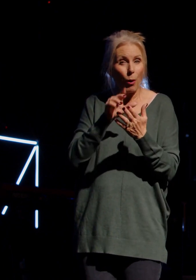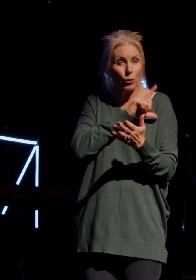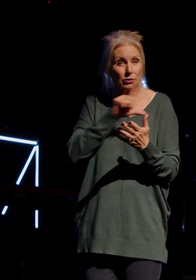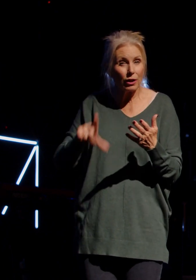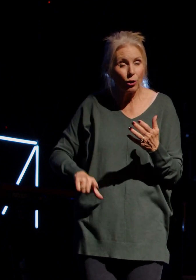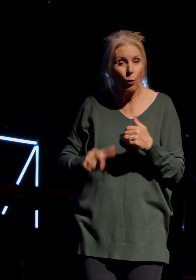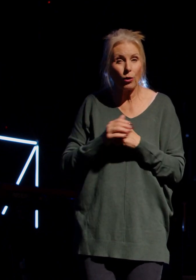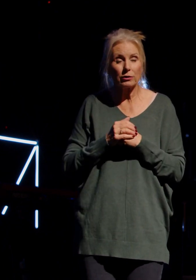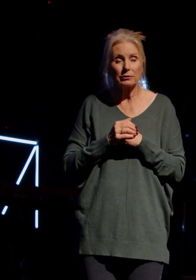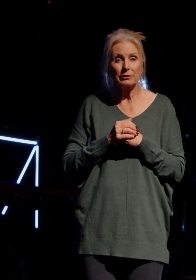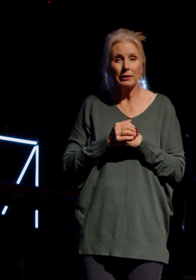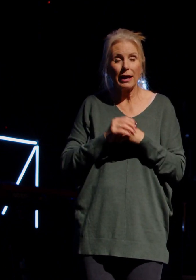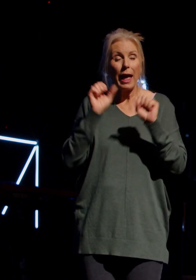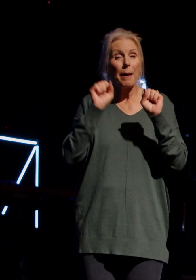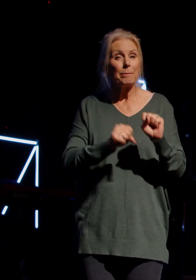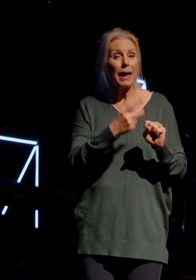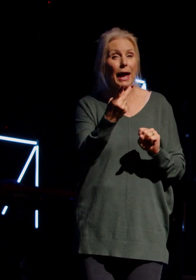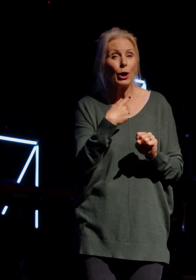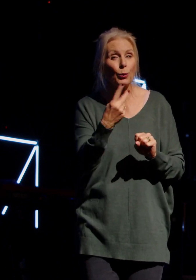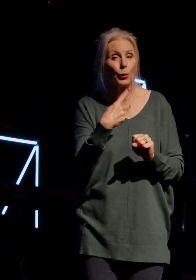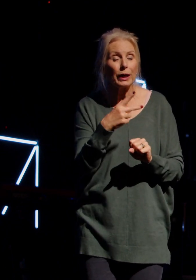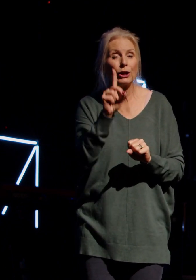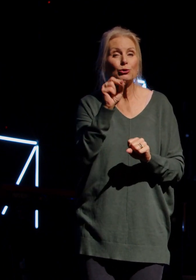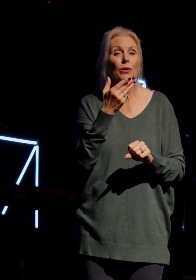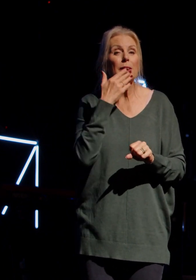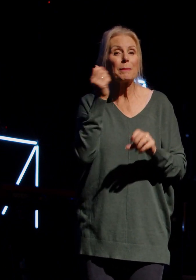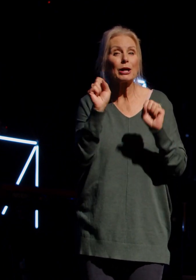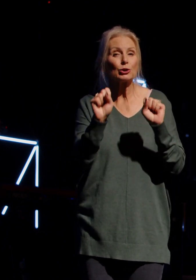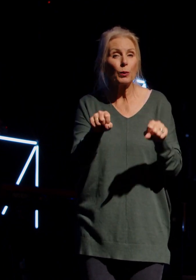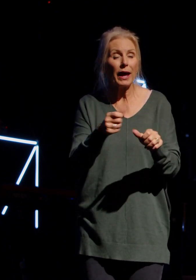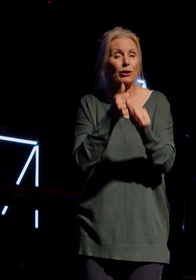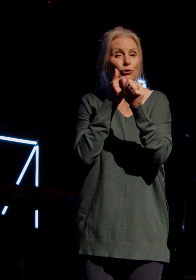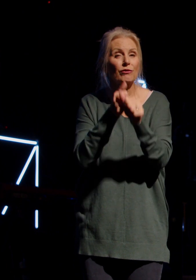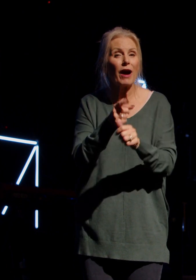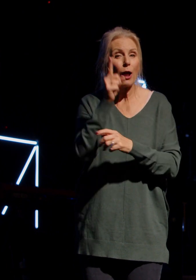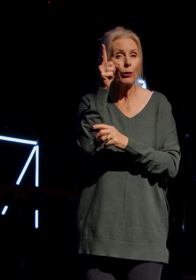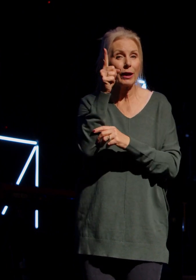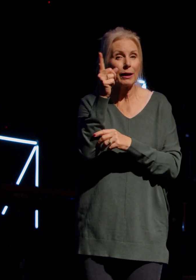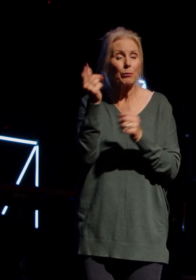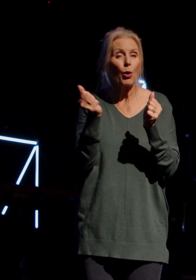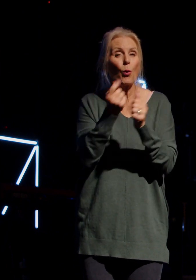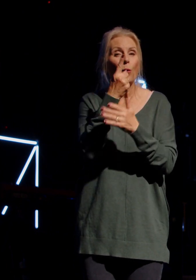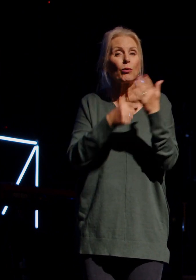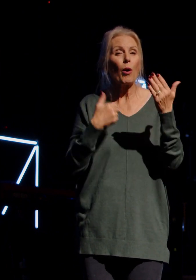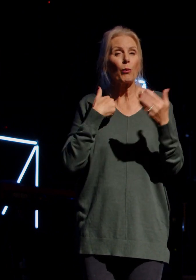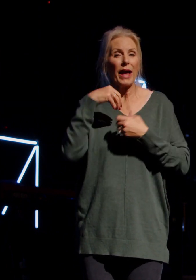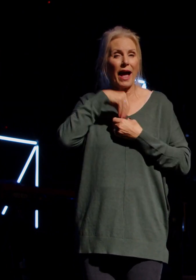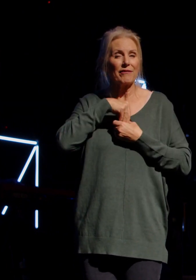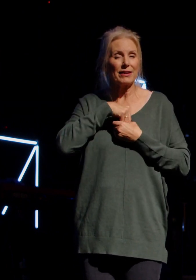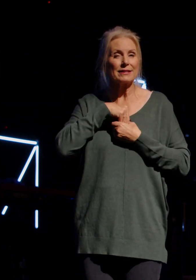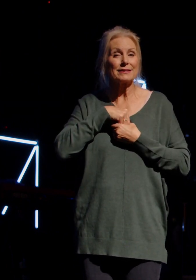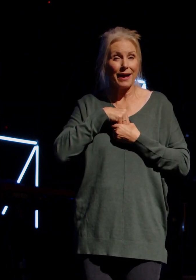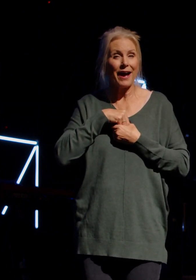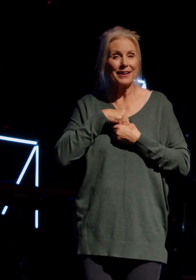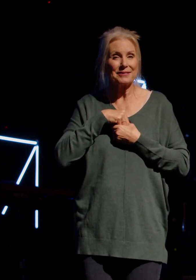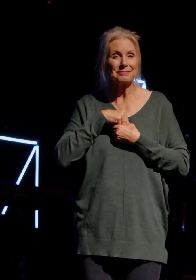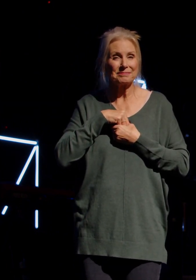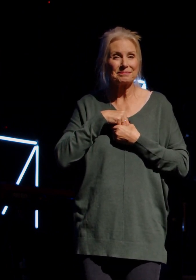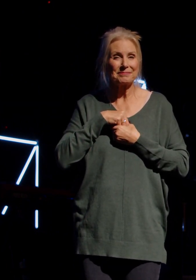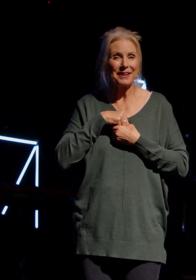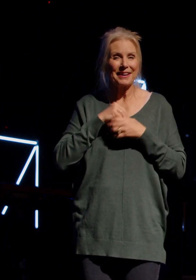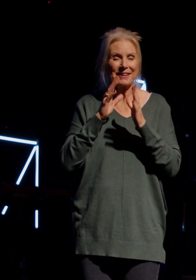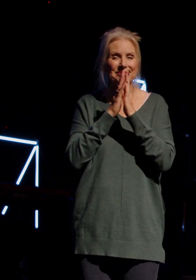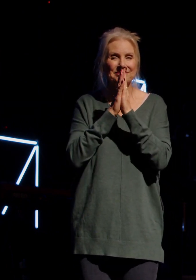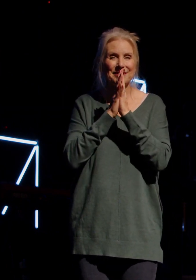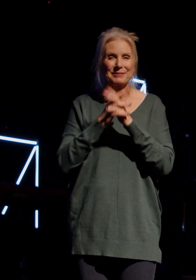lived. May we do our best to follow him with everything that's inside of us. Let me pray as we close. Father, we come before you. We praise you.